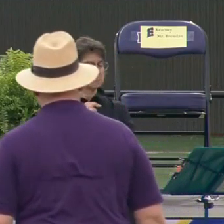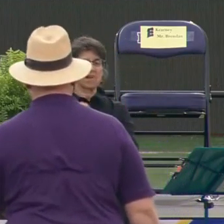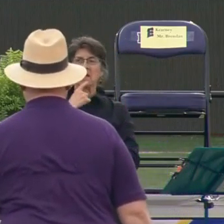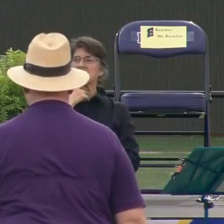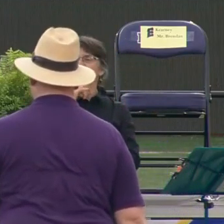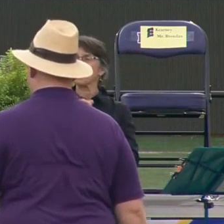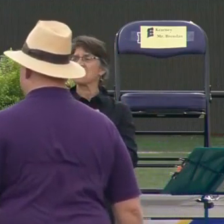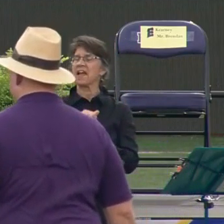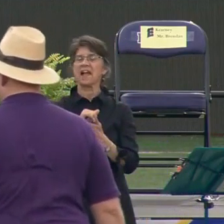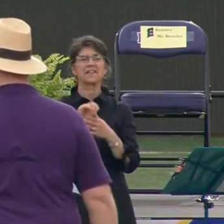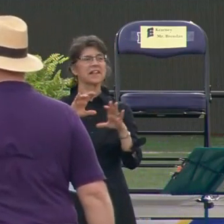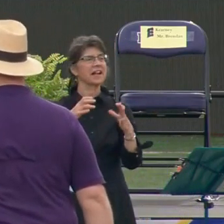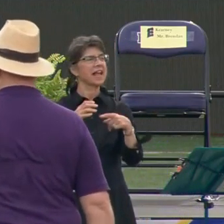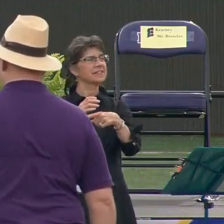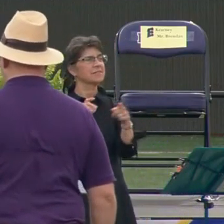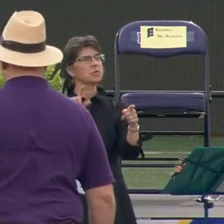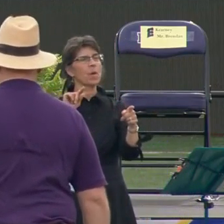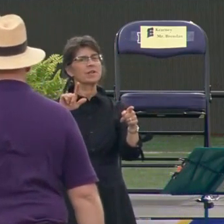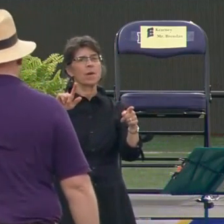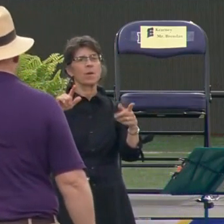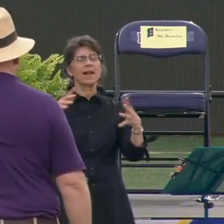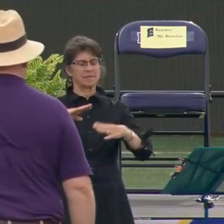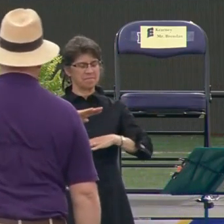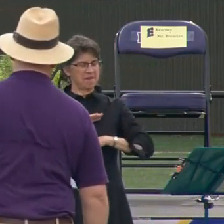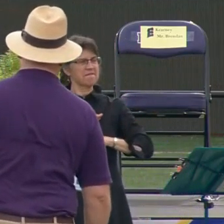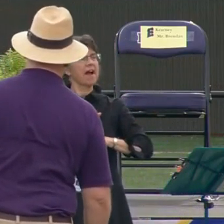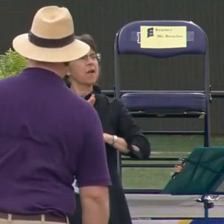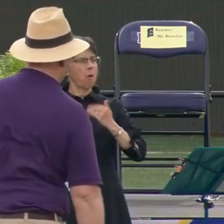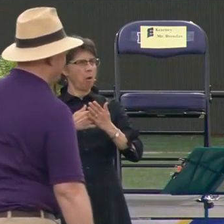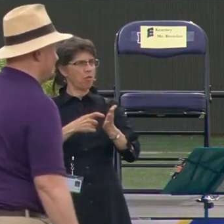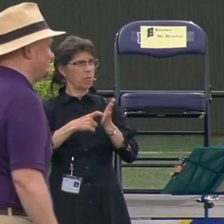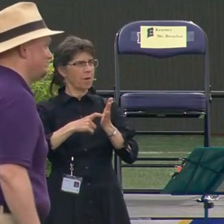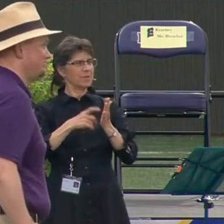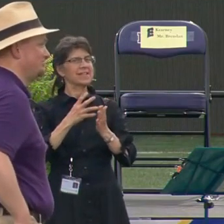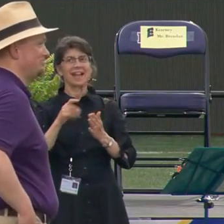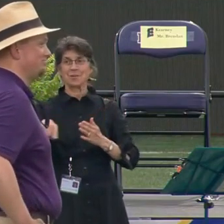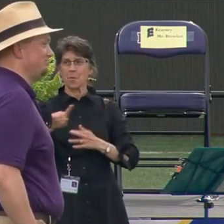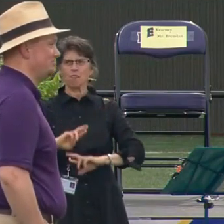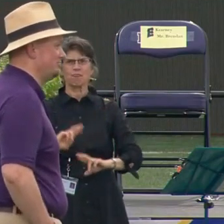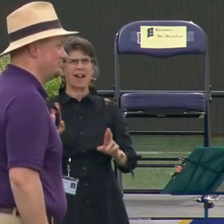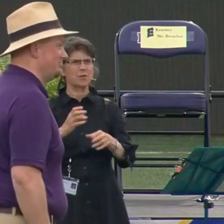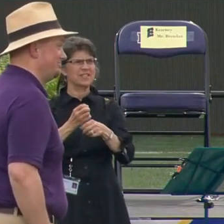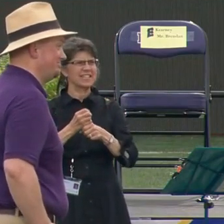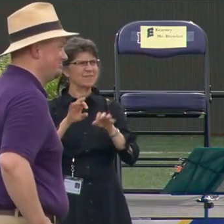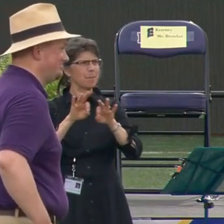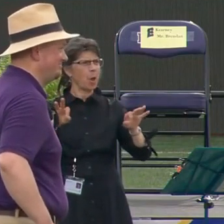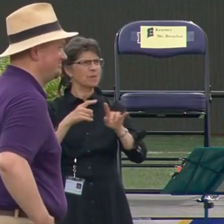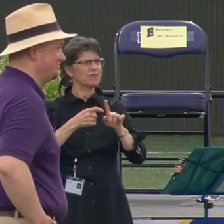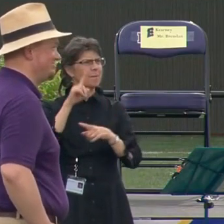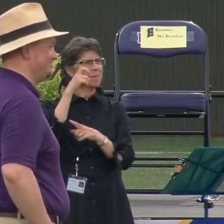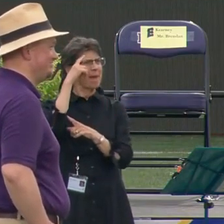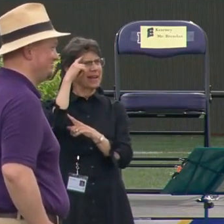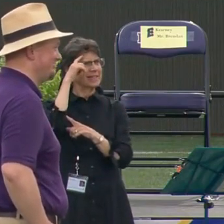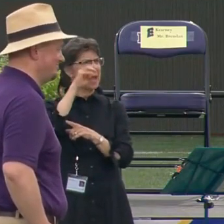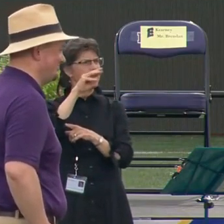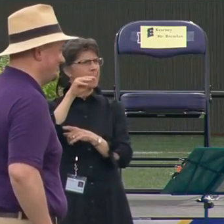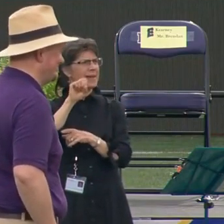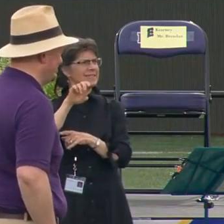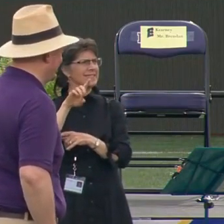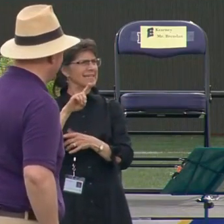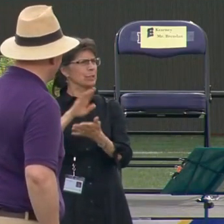for graduation as set forth in board policy and are ready to receive their diplomas from the Madison Metropolitan